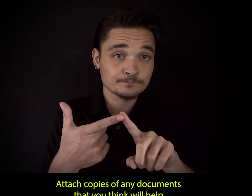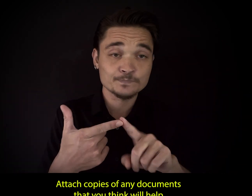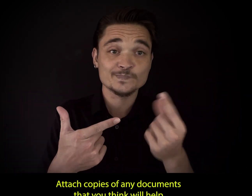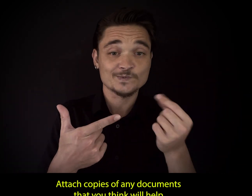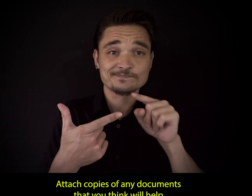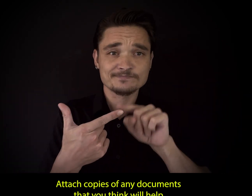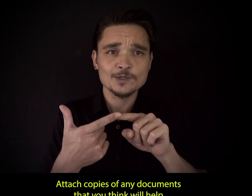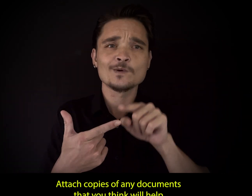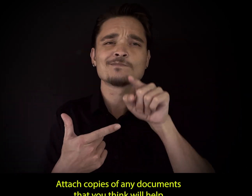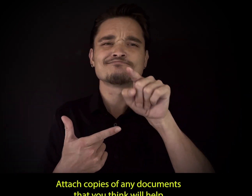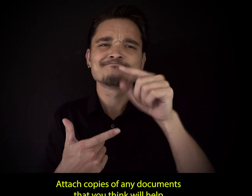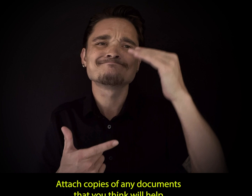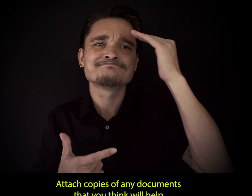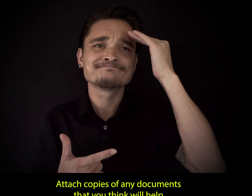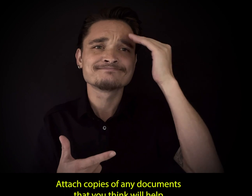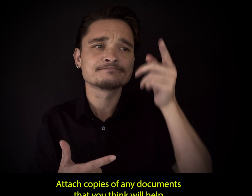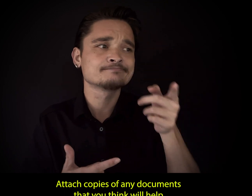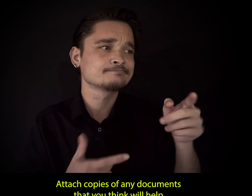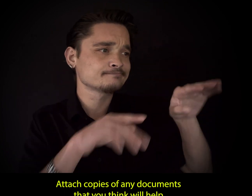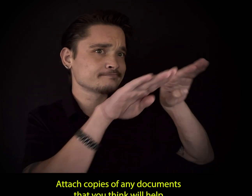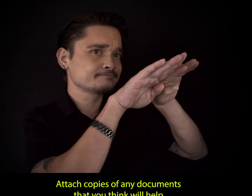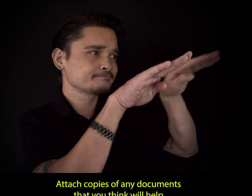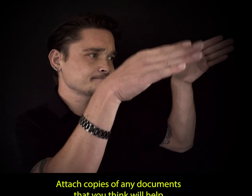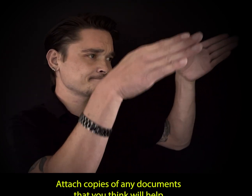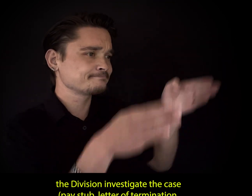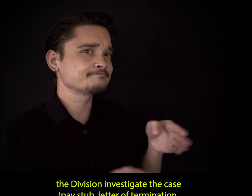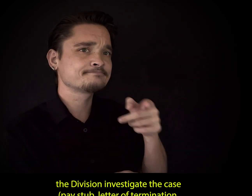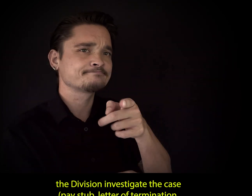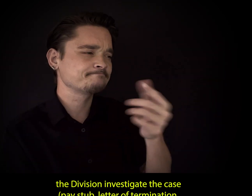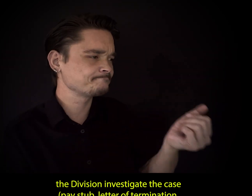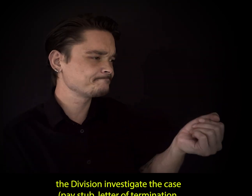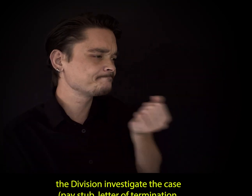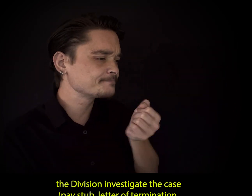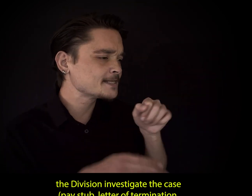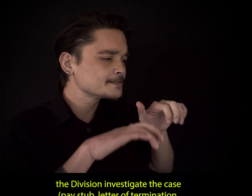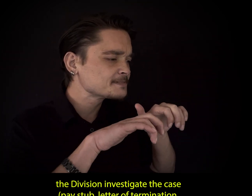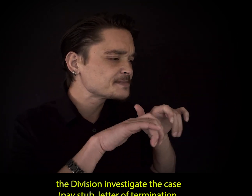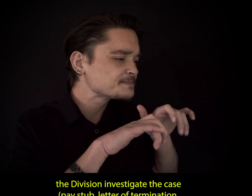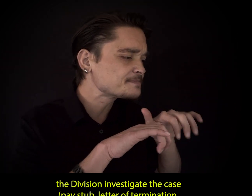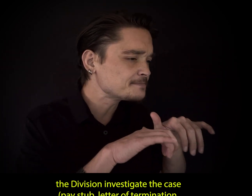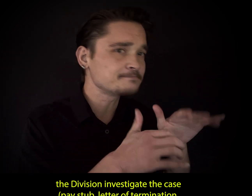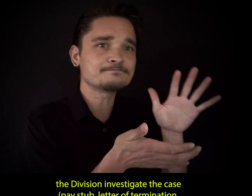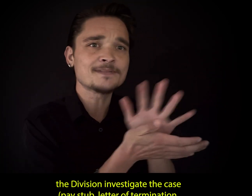Attach copies of any documents that you think will help the division investigate the case.